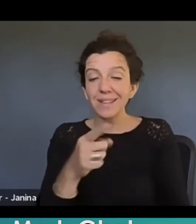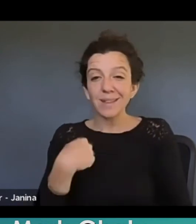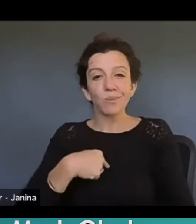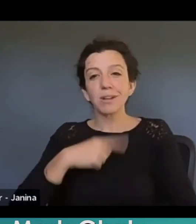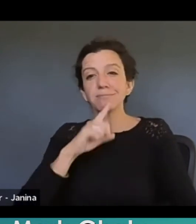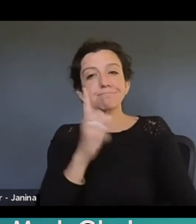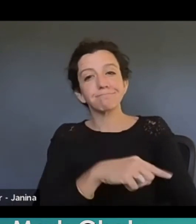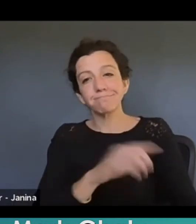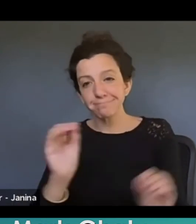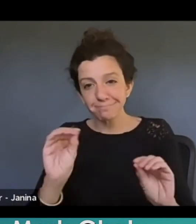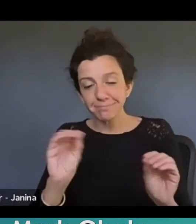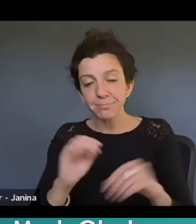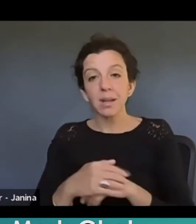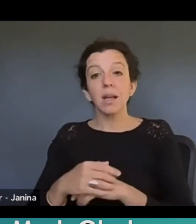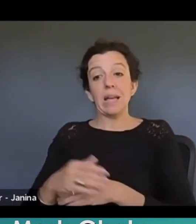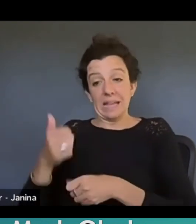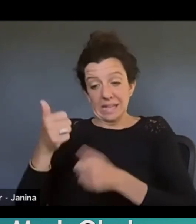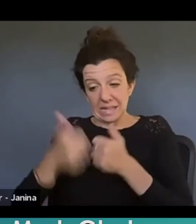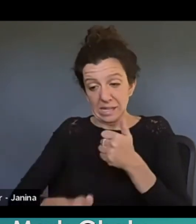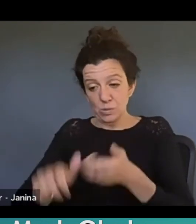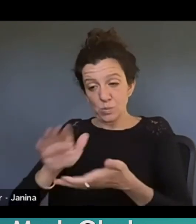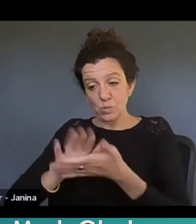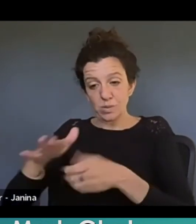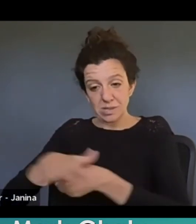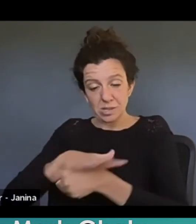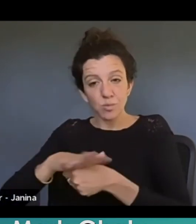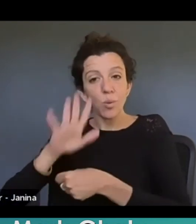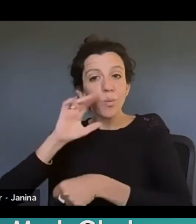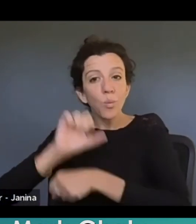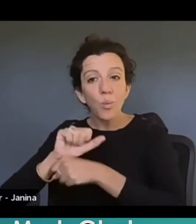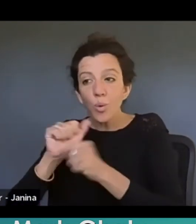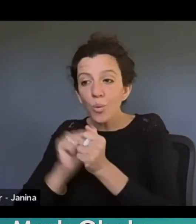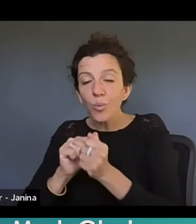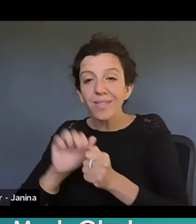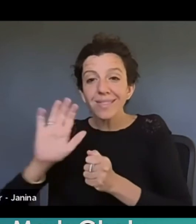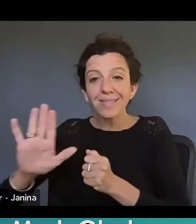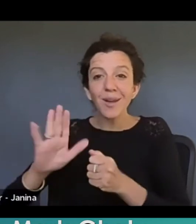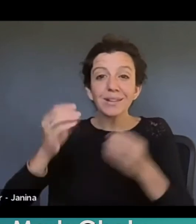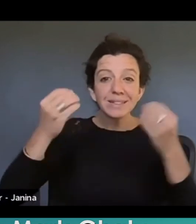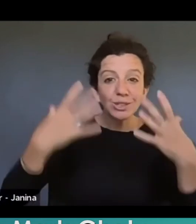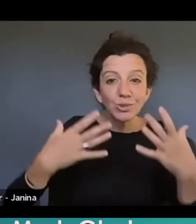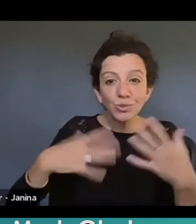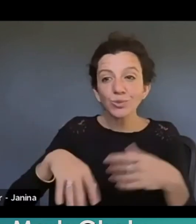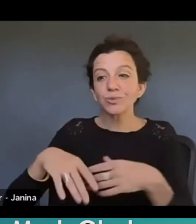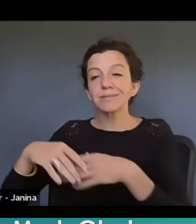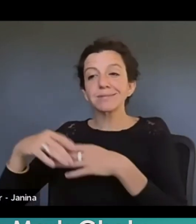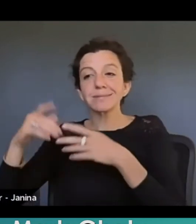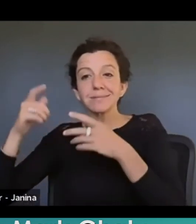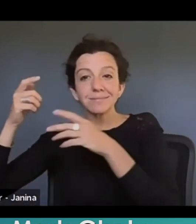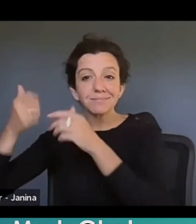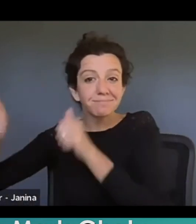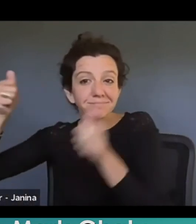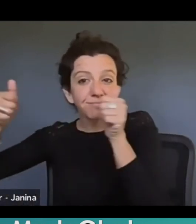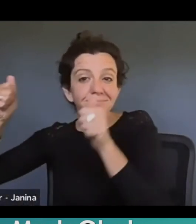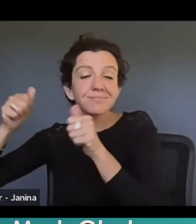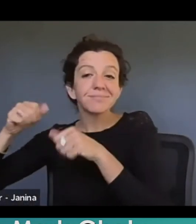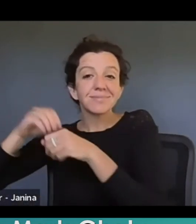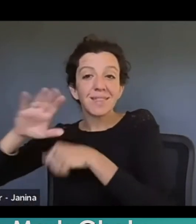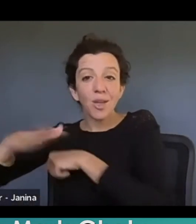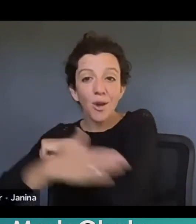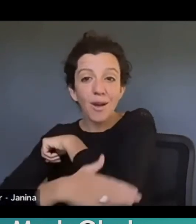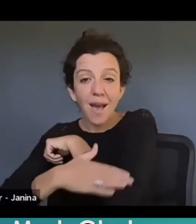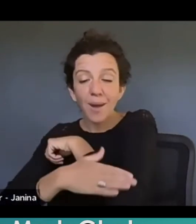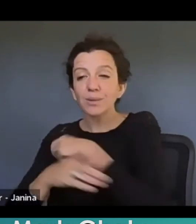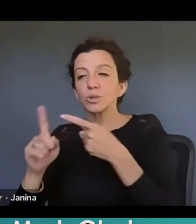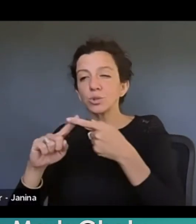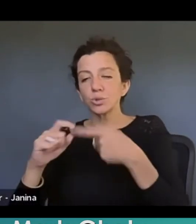public health officials, with parents, with teachers, with other school professionals, with their community groups, to really make a decision